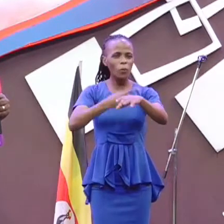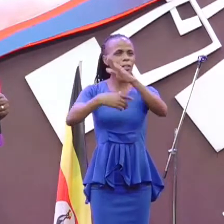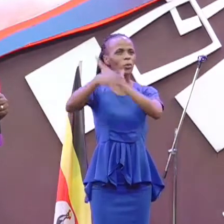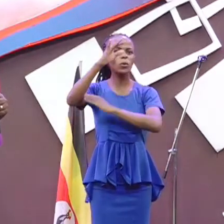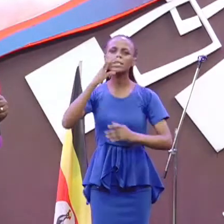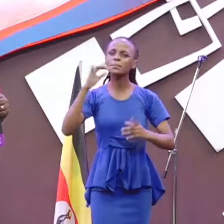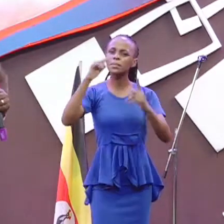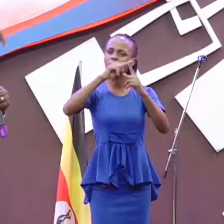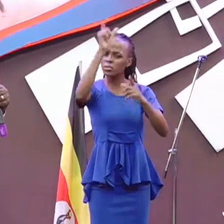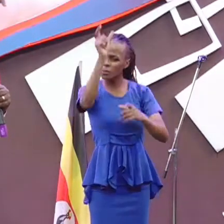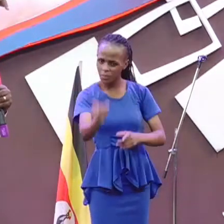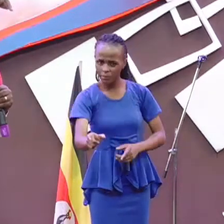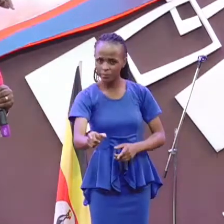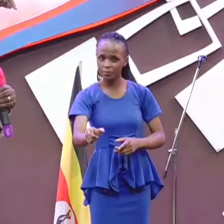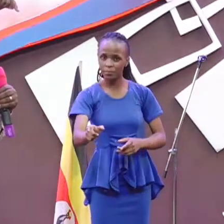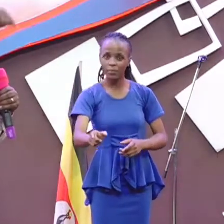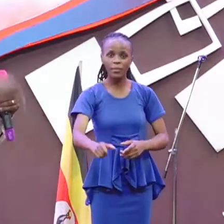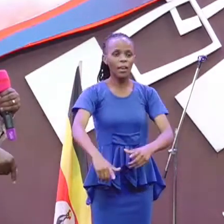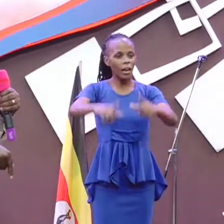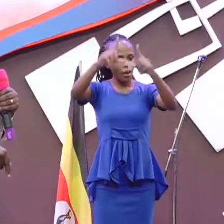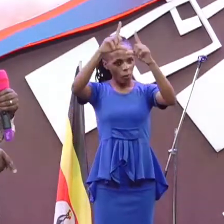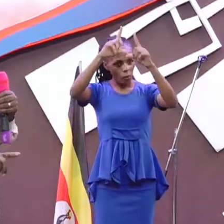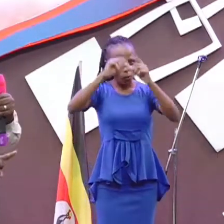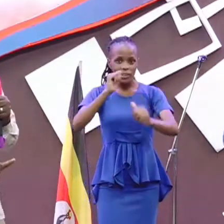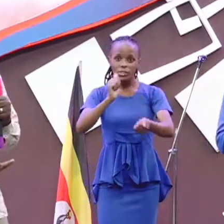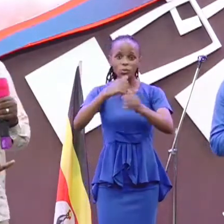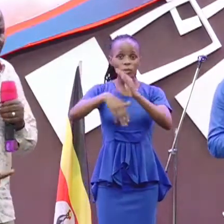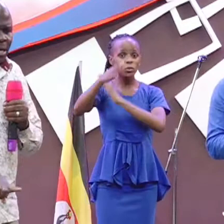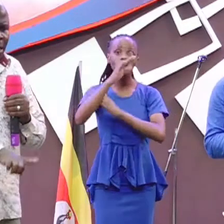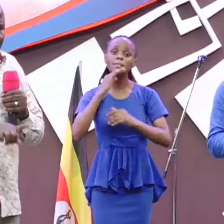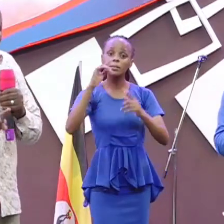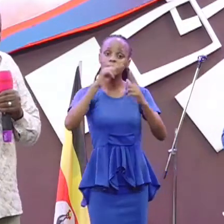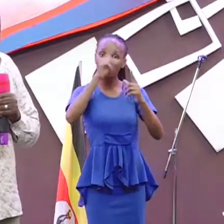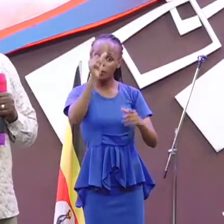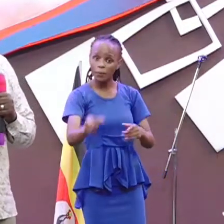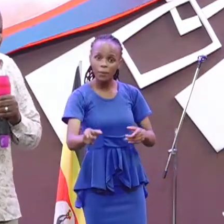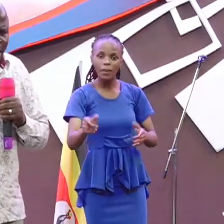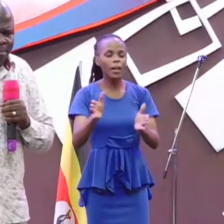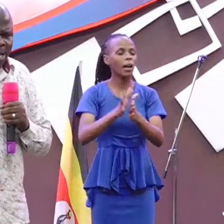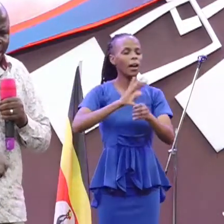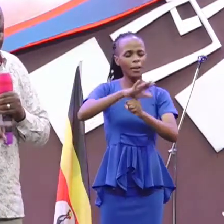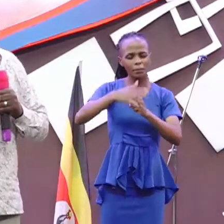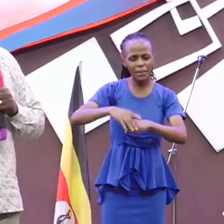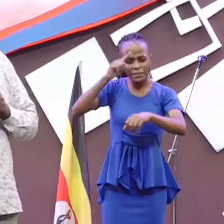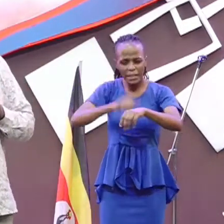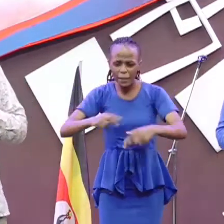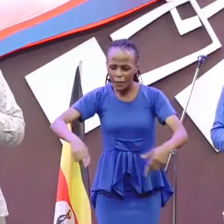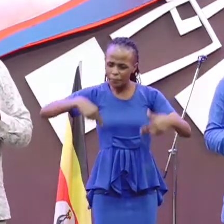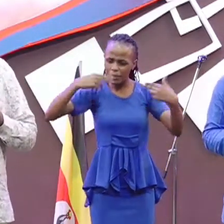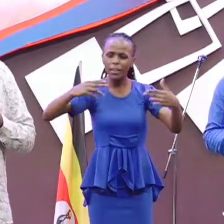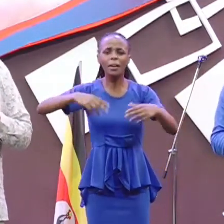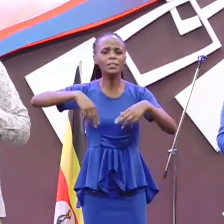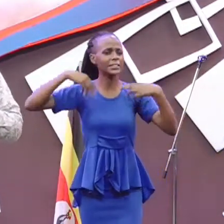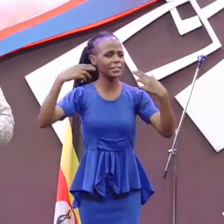There is a situation when the Lord speaks to a man. The words that the Lord spoke to him will make a generation and make another